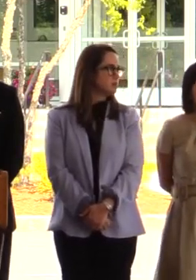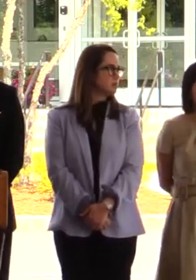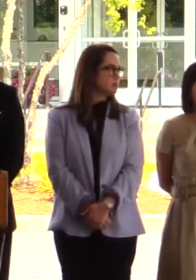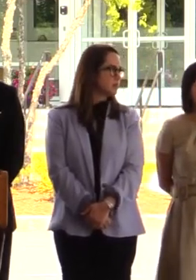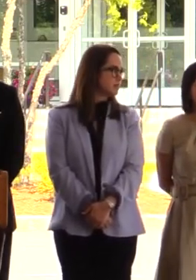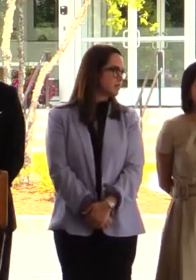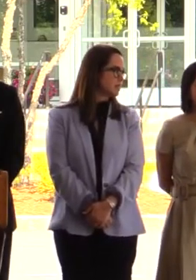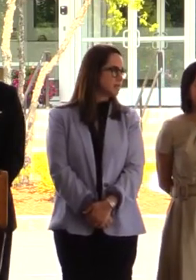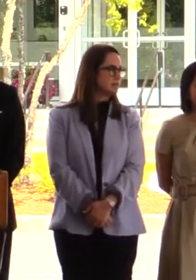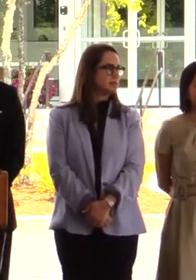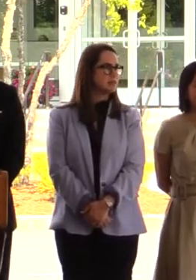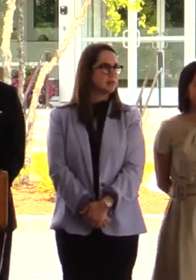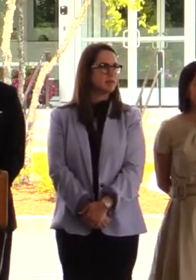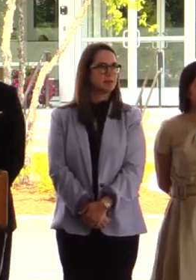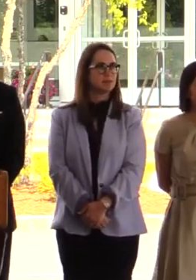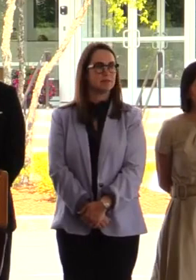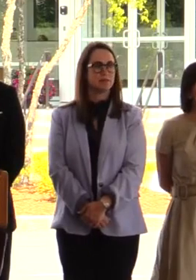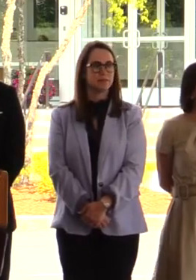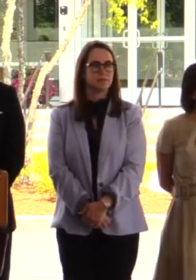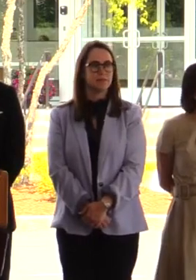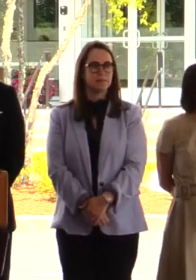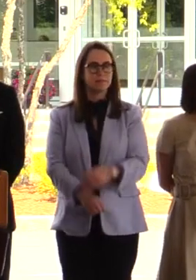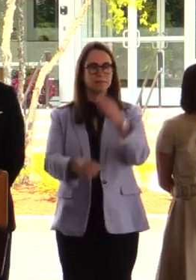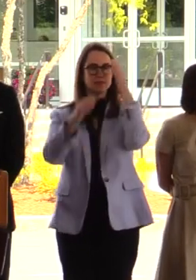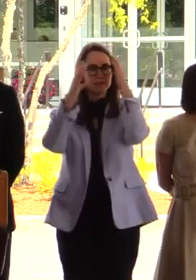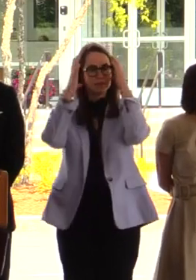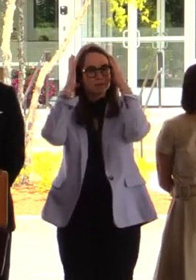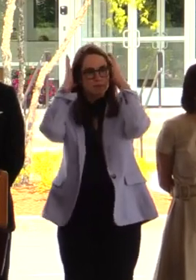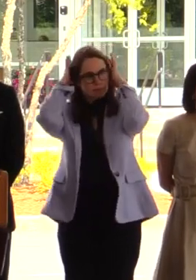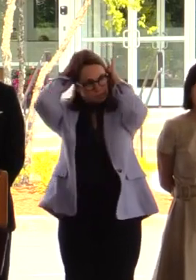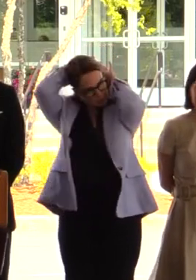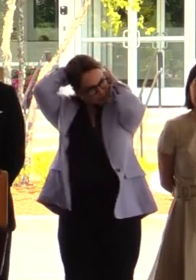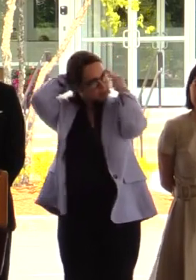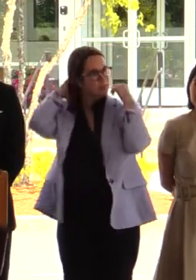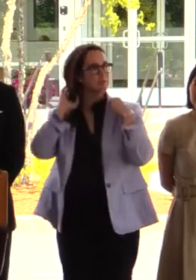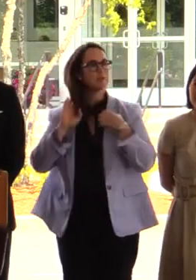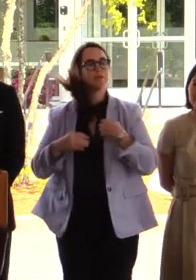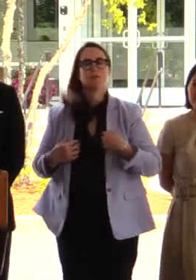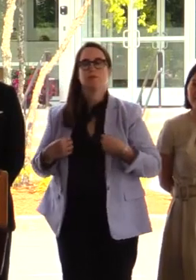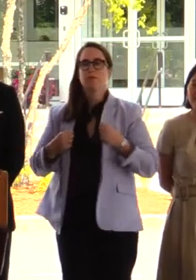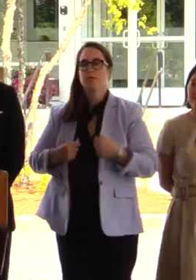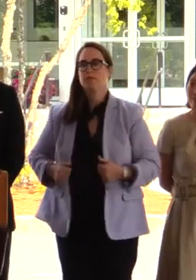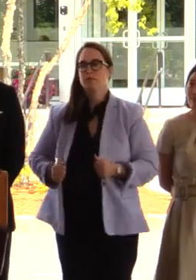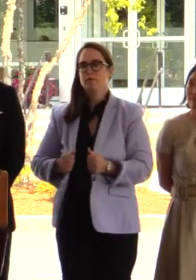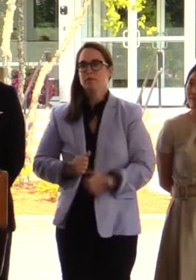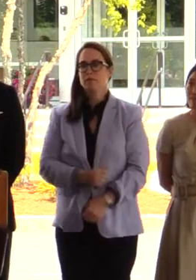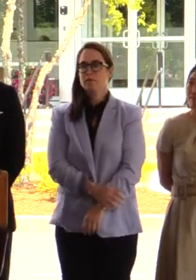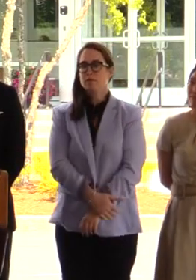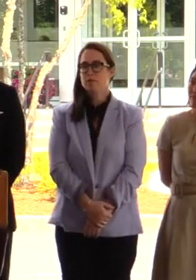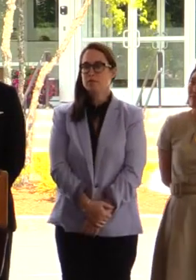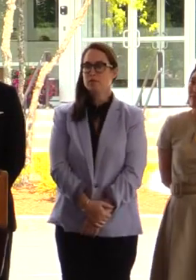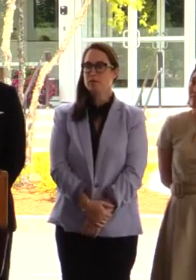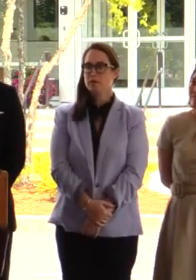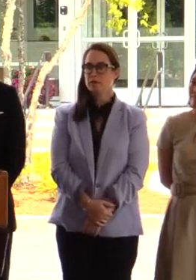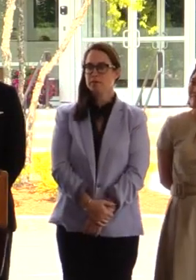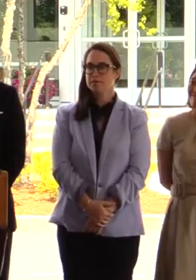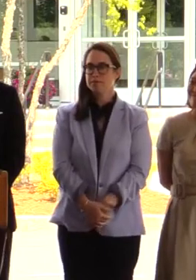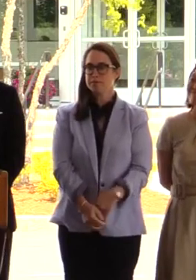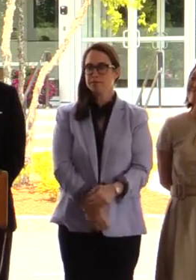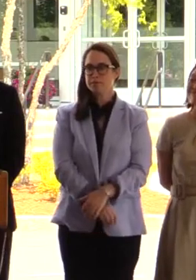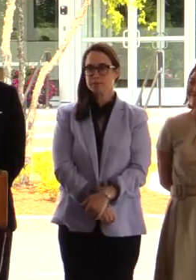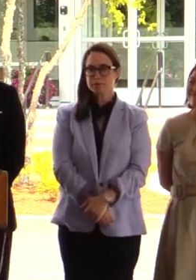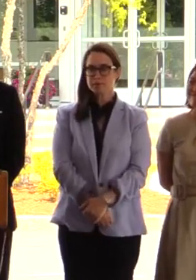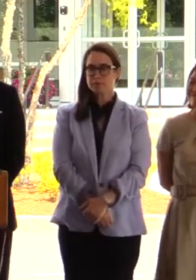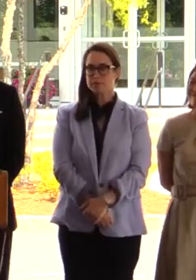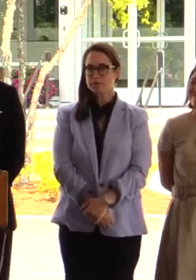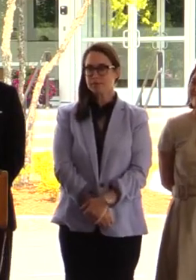today to represent this important day in the state of Massachusetts in life science. I am very humbled and honored to